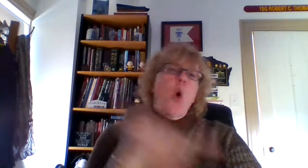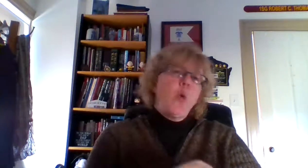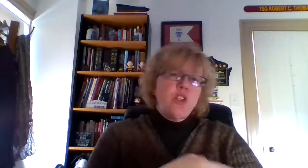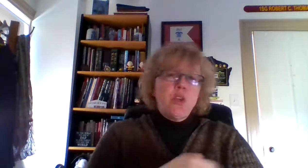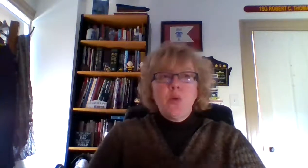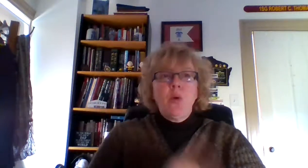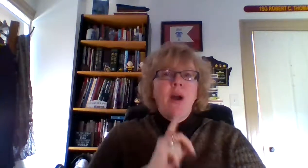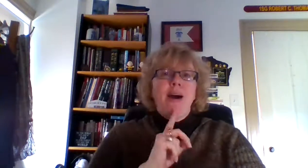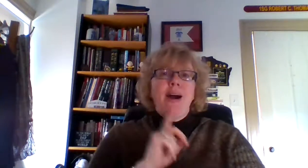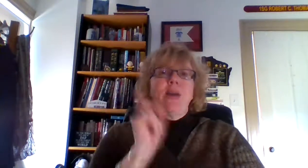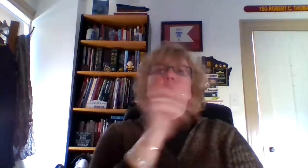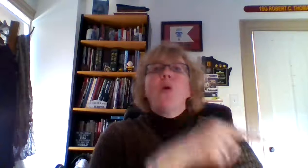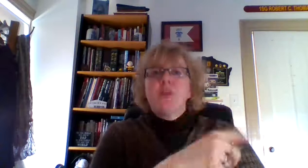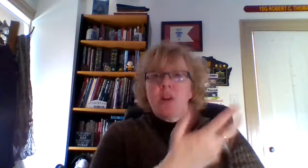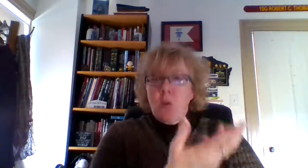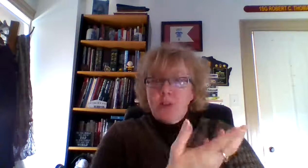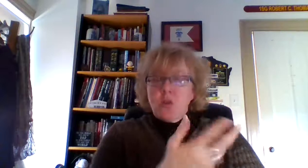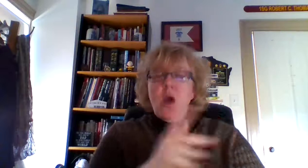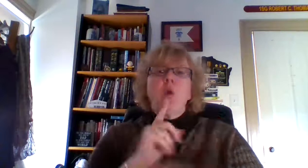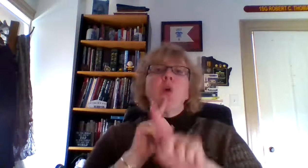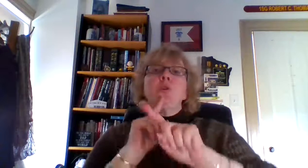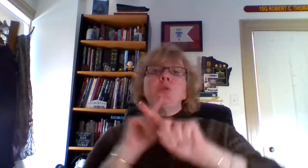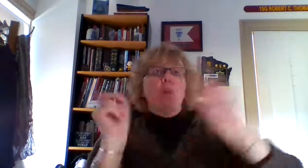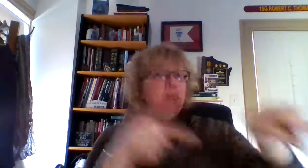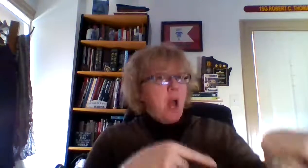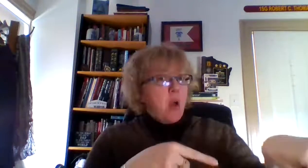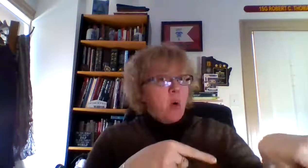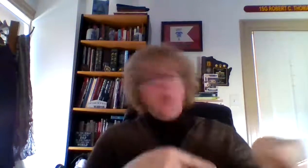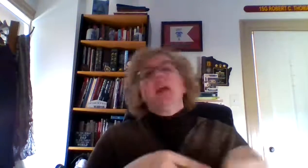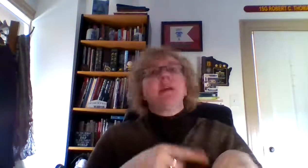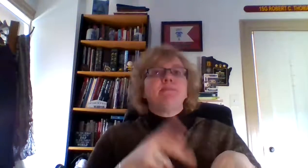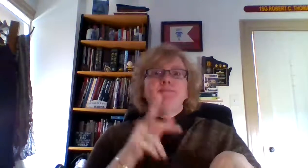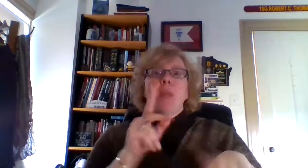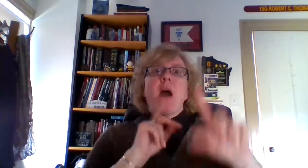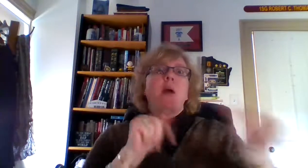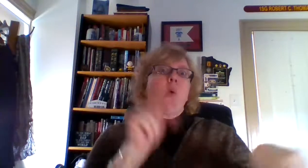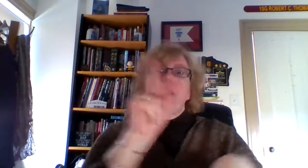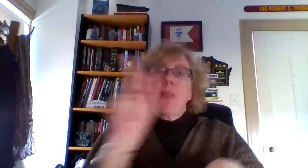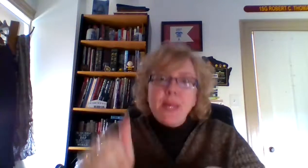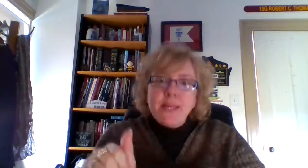told you, I ordered in a restaurant, or you can use two. I ordered the pizza.